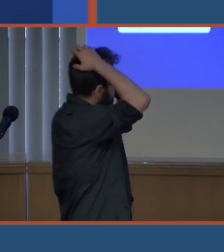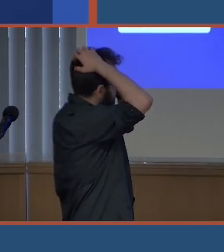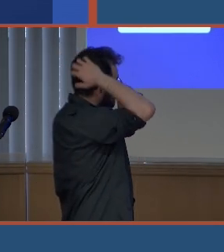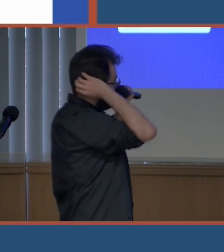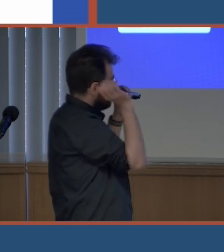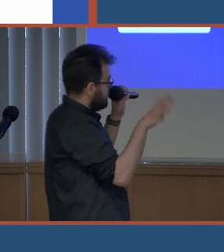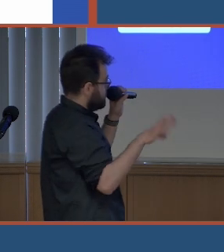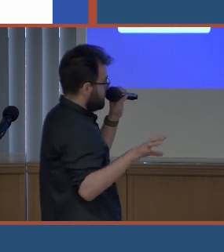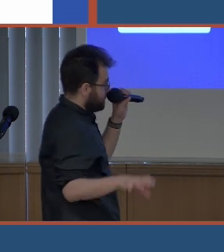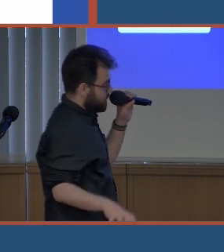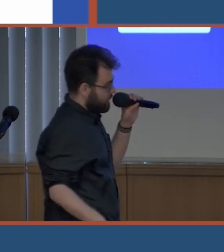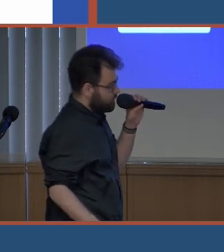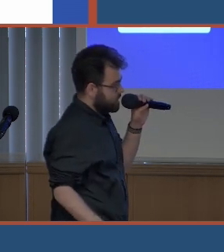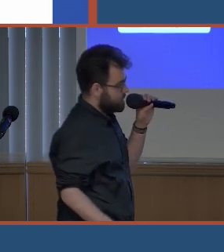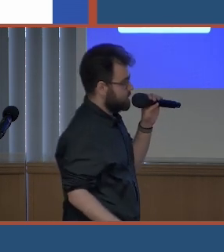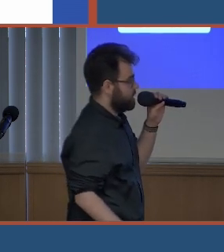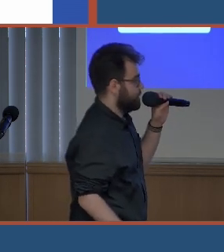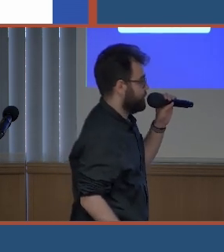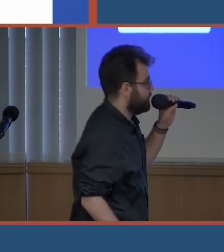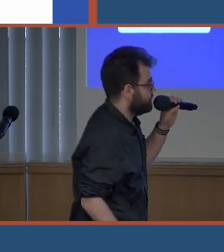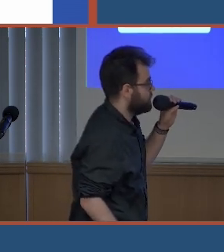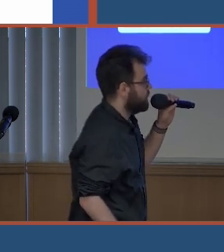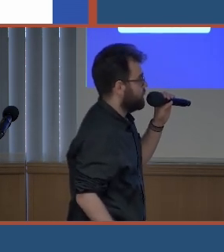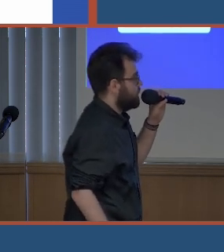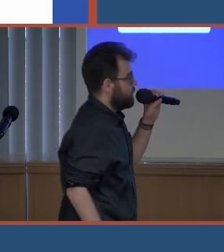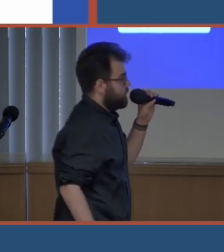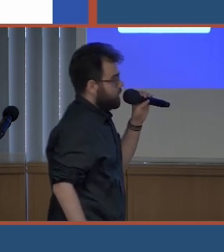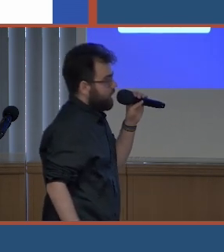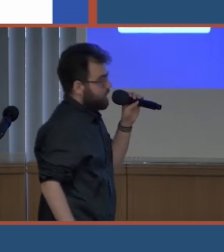but when it comes to the respectful sign languages,